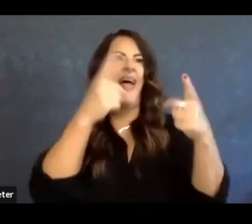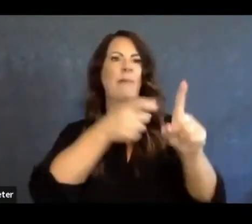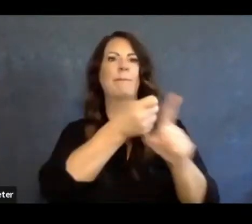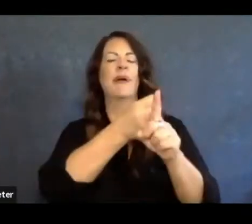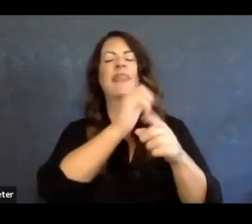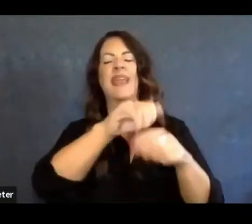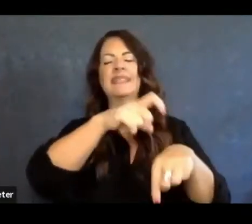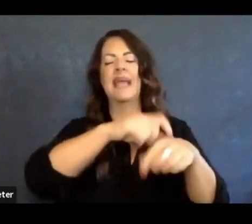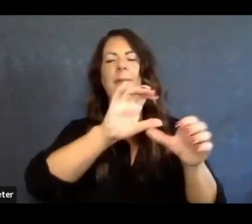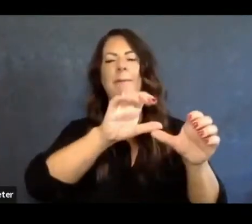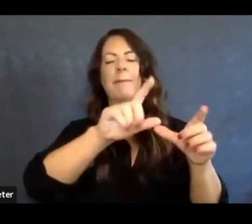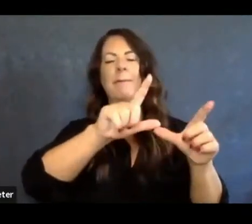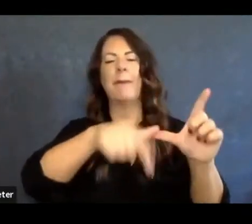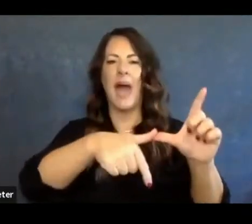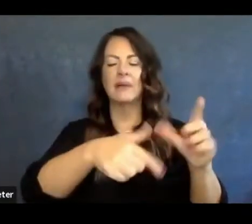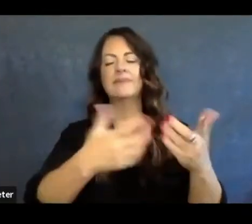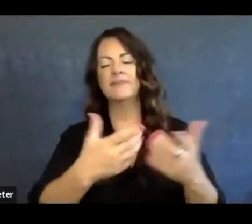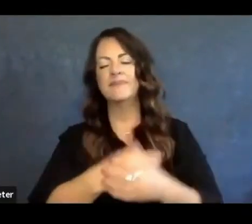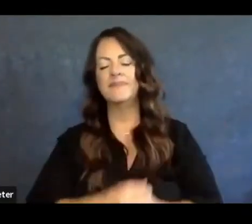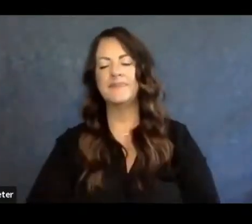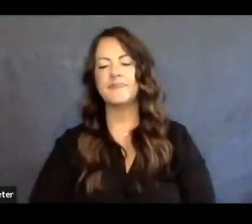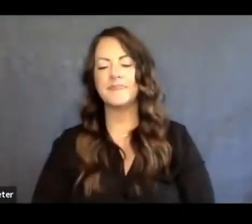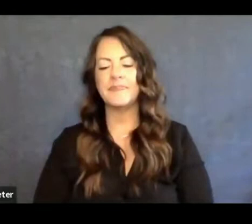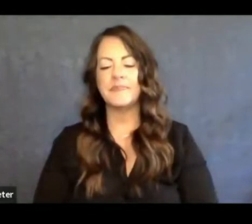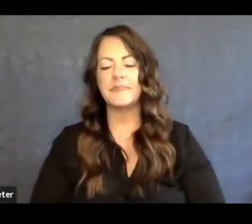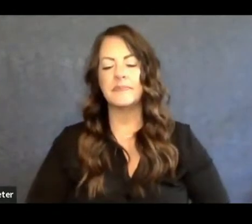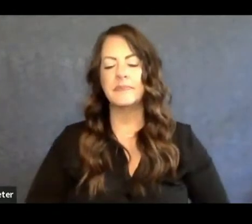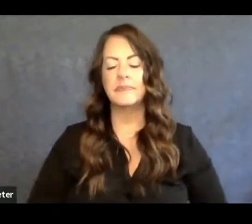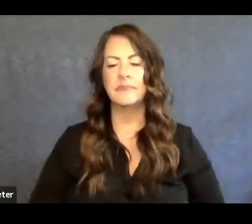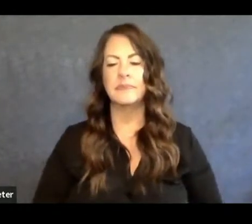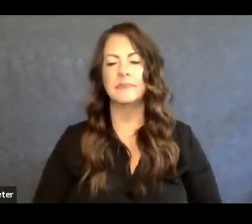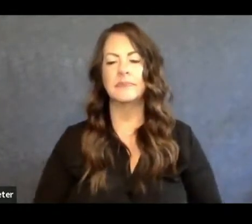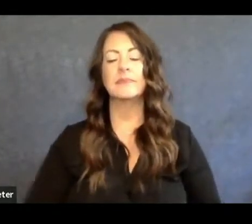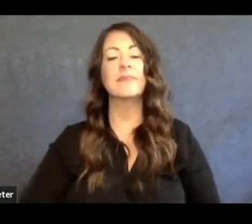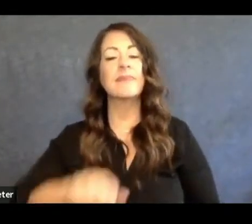renewed. Thomas Fuller, the New York Times.